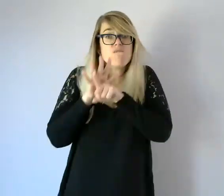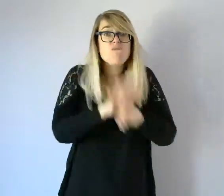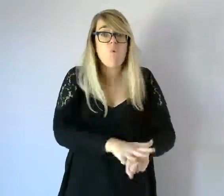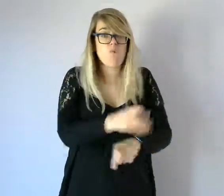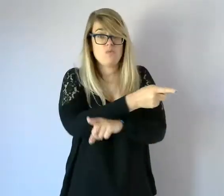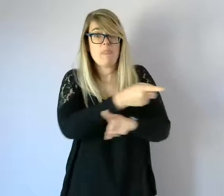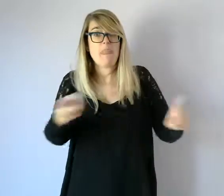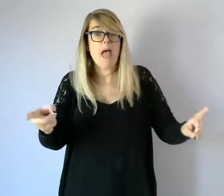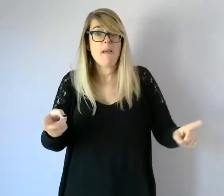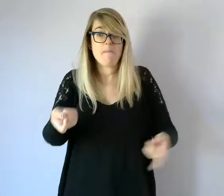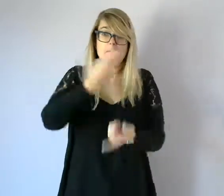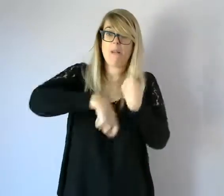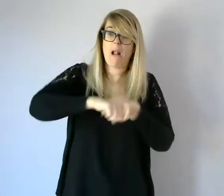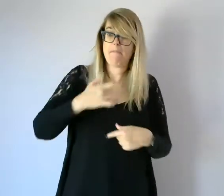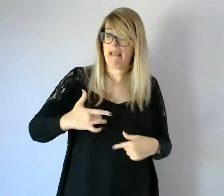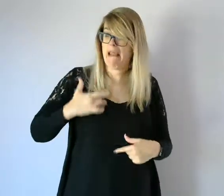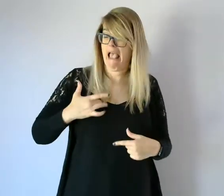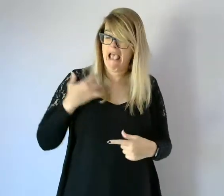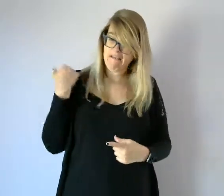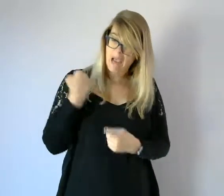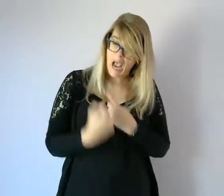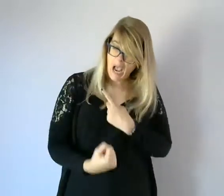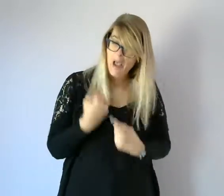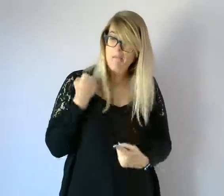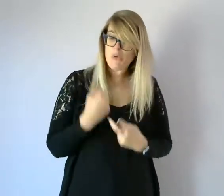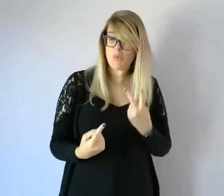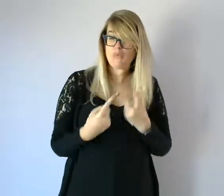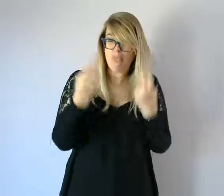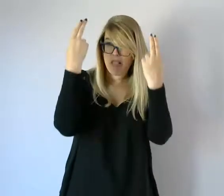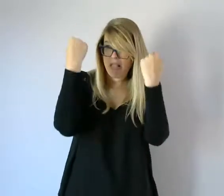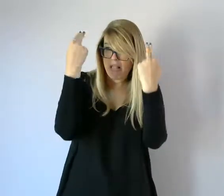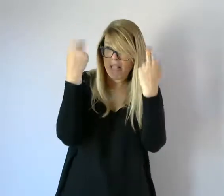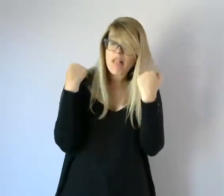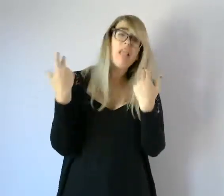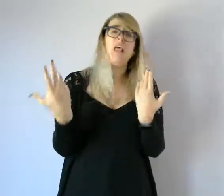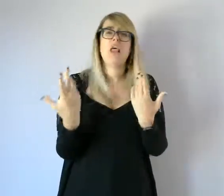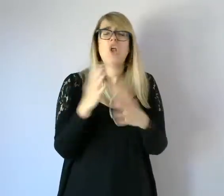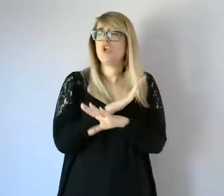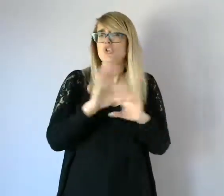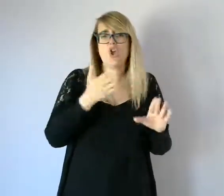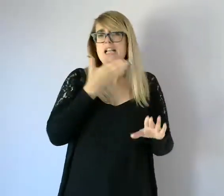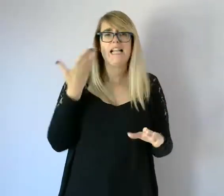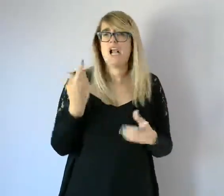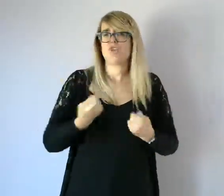individuals into a life of abuse, servitude and inhumane treatment.